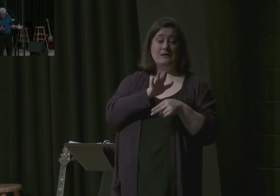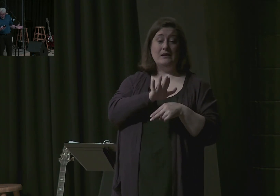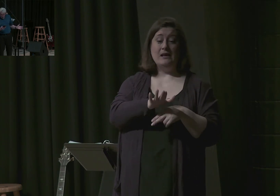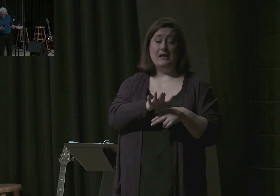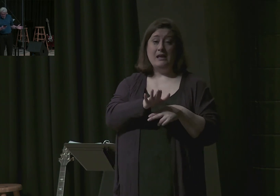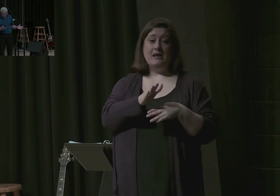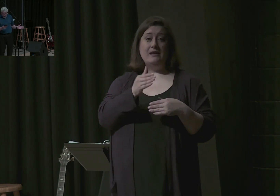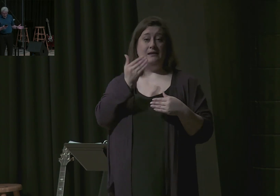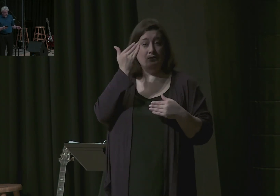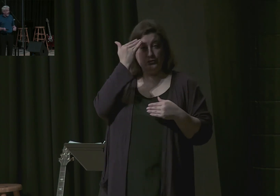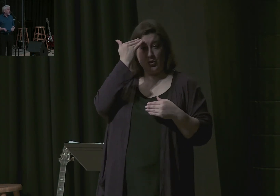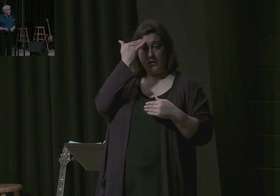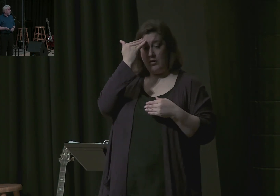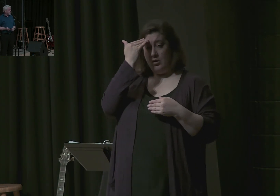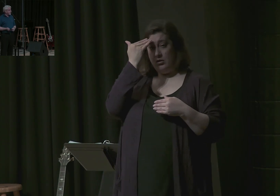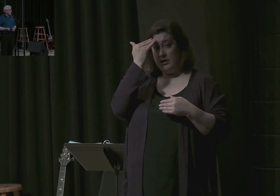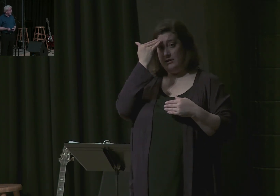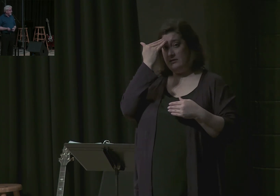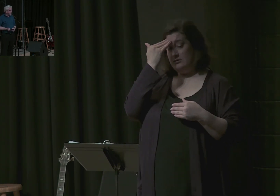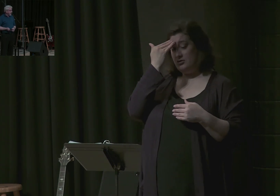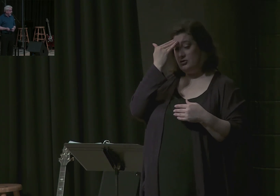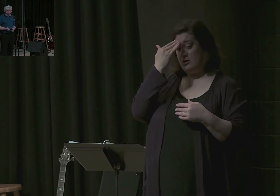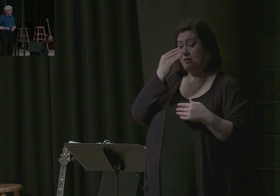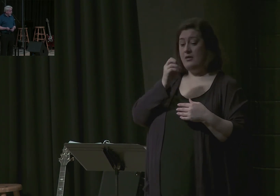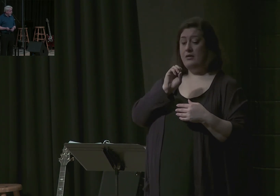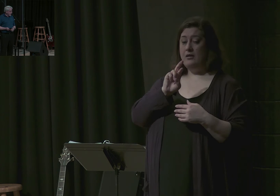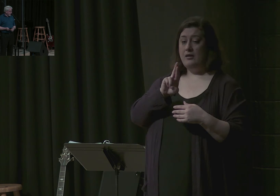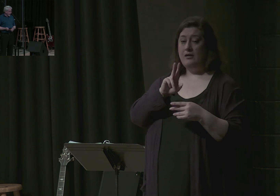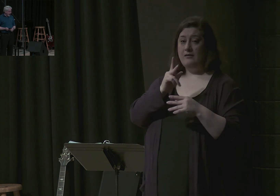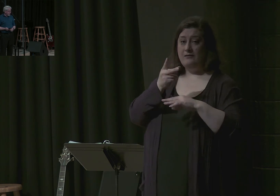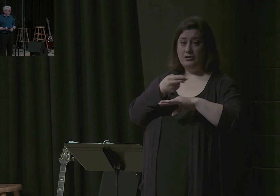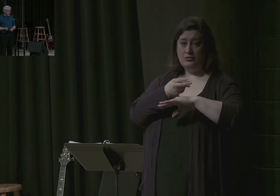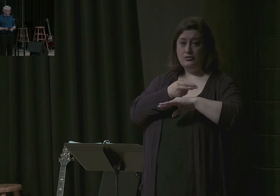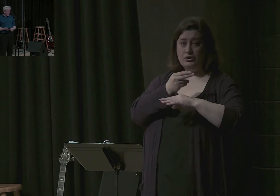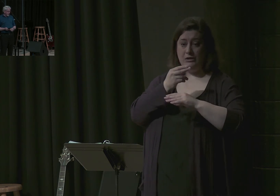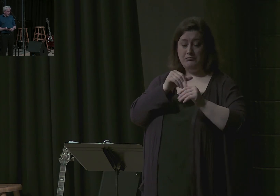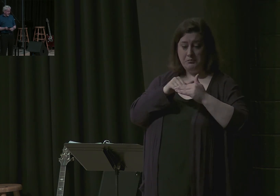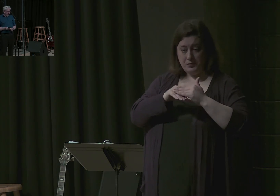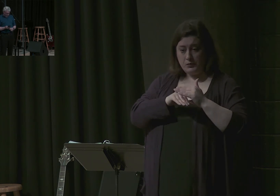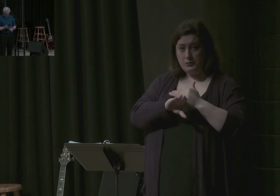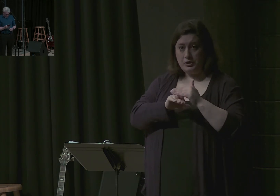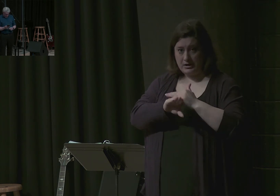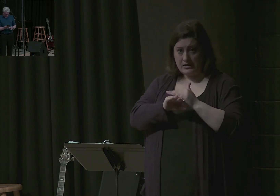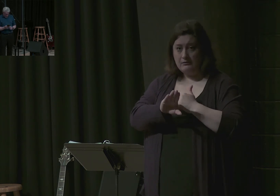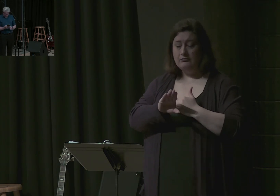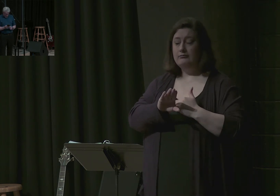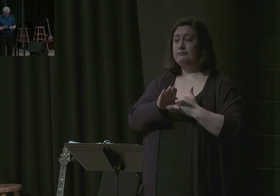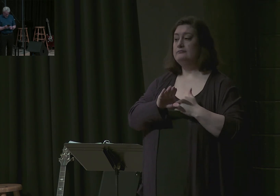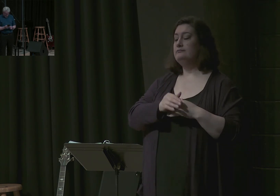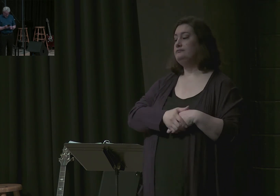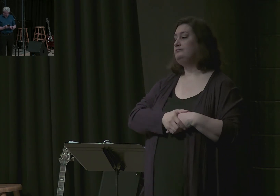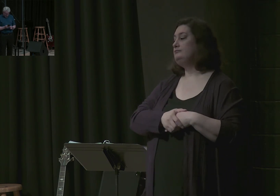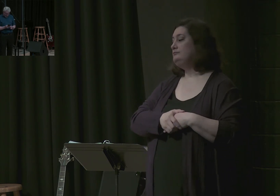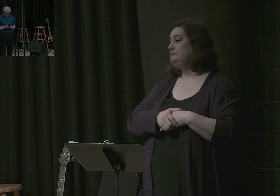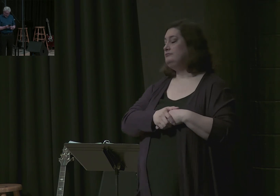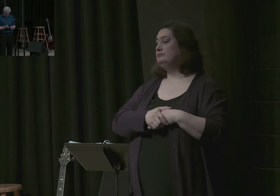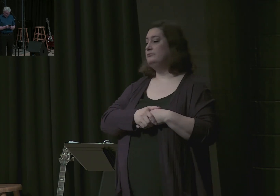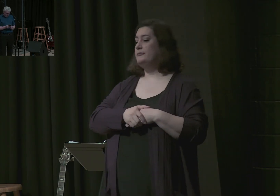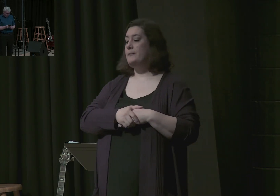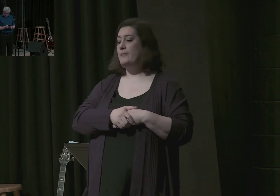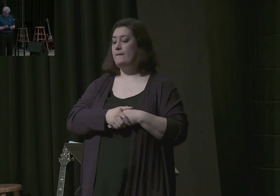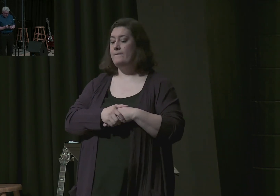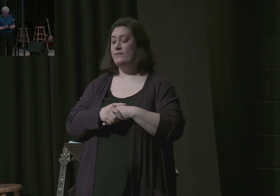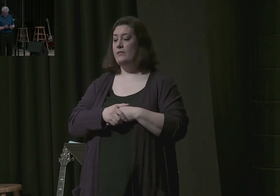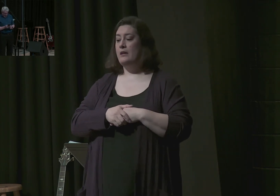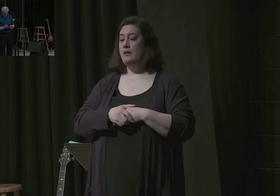of husbandry to outwit and outmaneuver Laban. Verse 35,